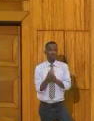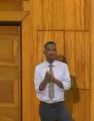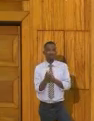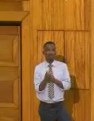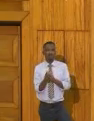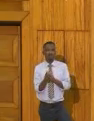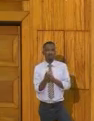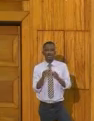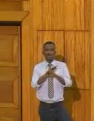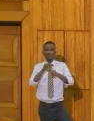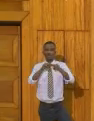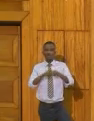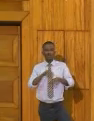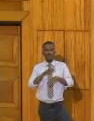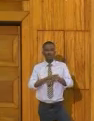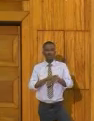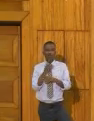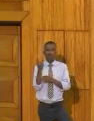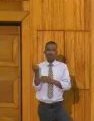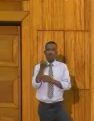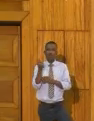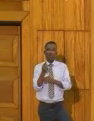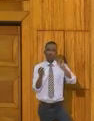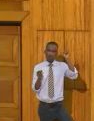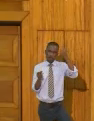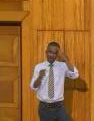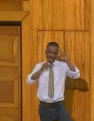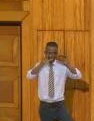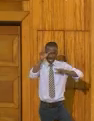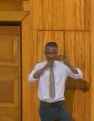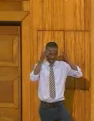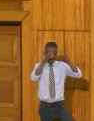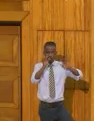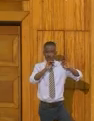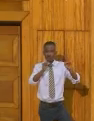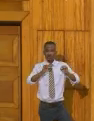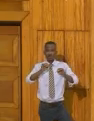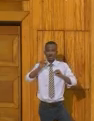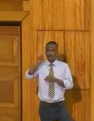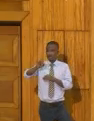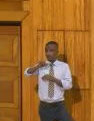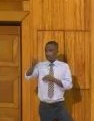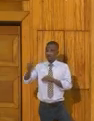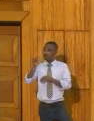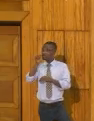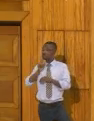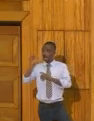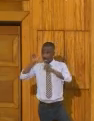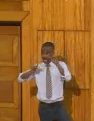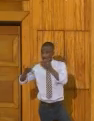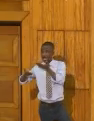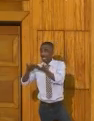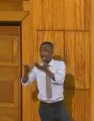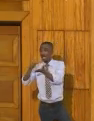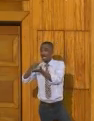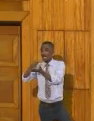to continue to depend on only the public laboratories. There's the need for us to make the private laboratories functional so